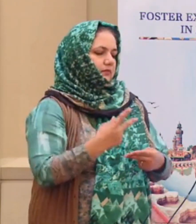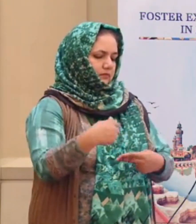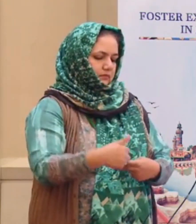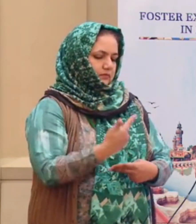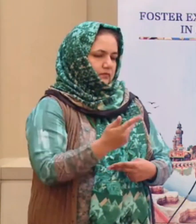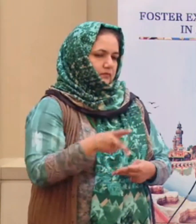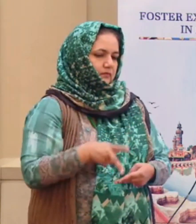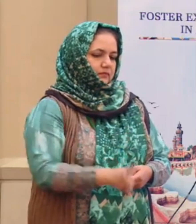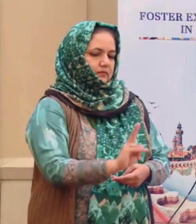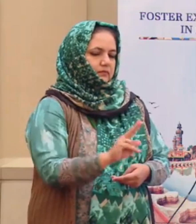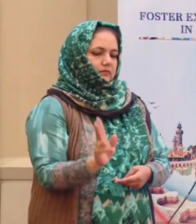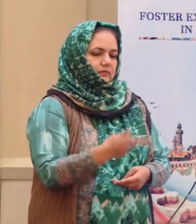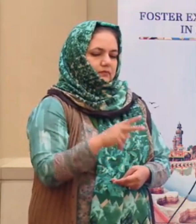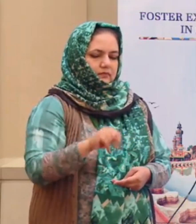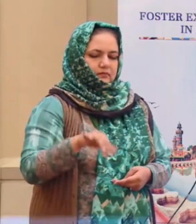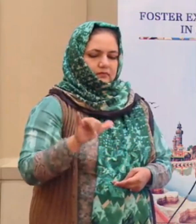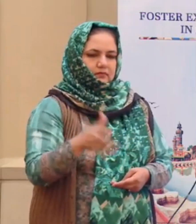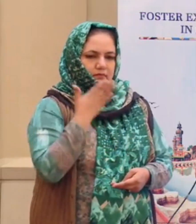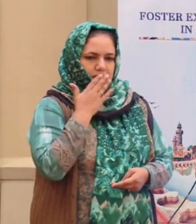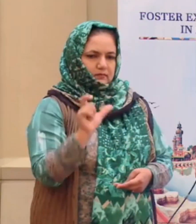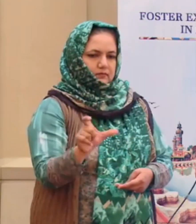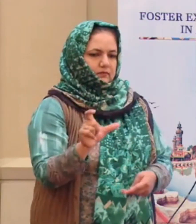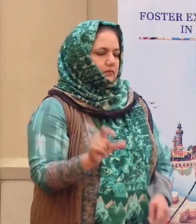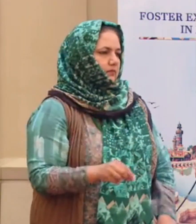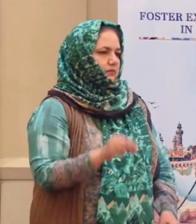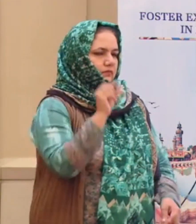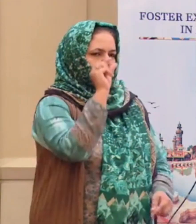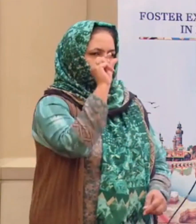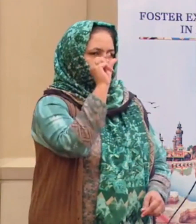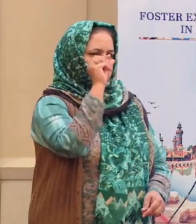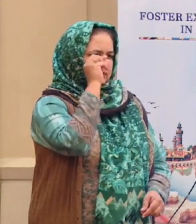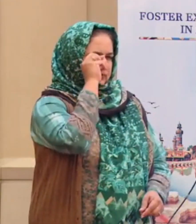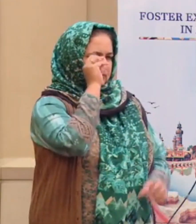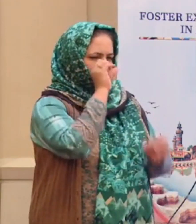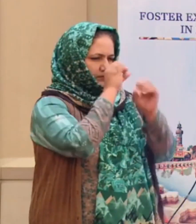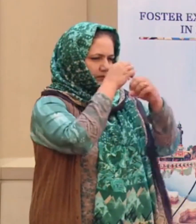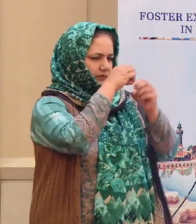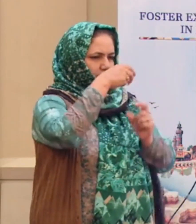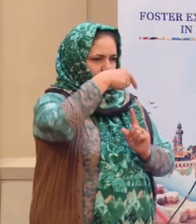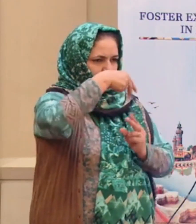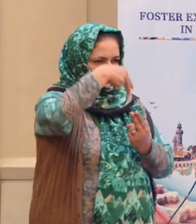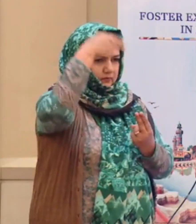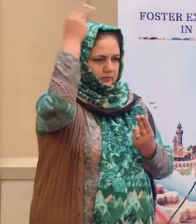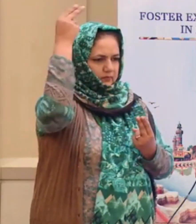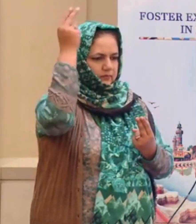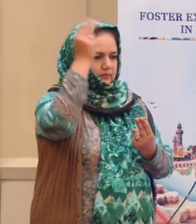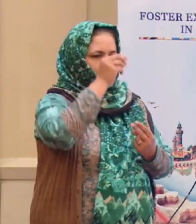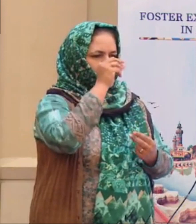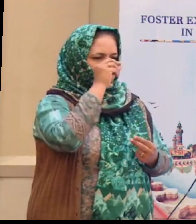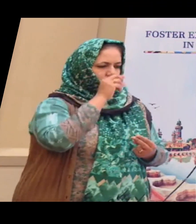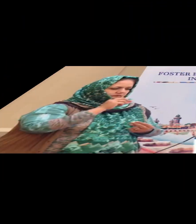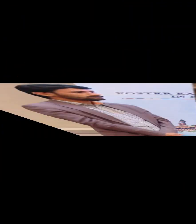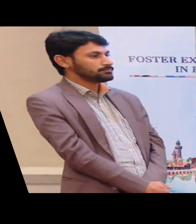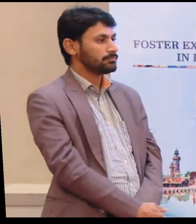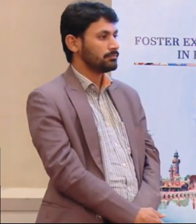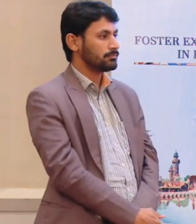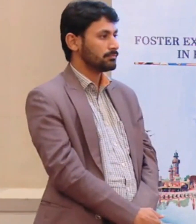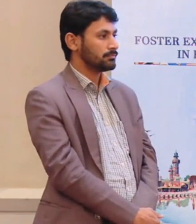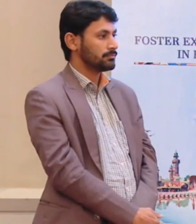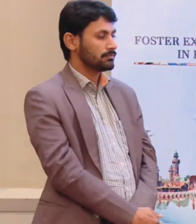you see there's a micro video system that switches on and off up to 300 times a second.